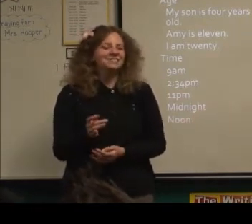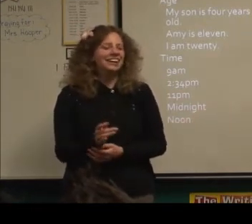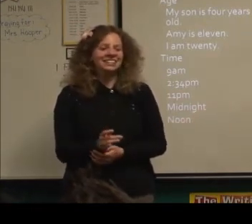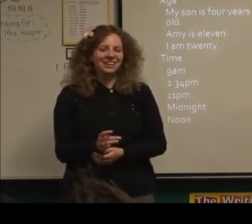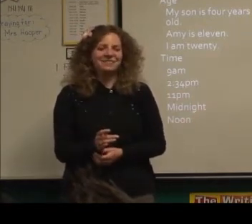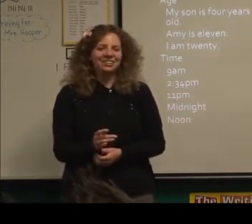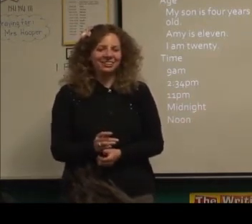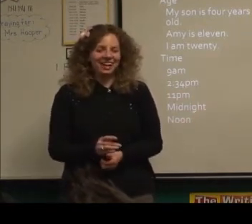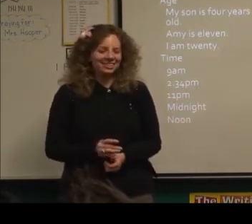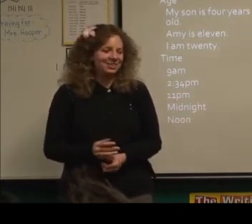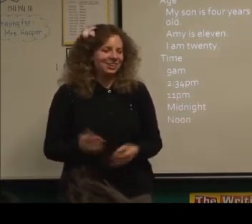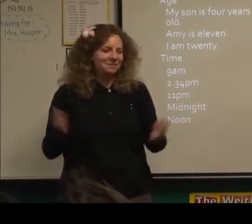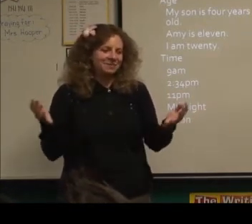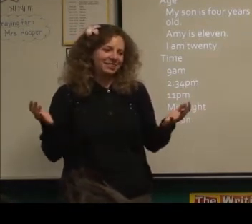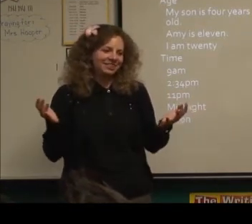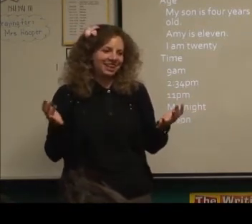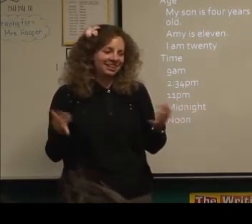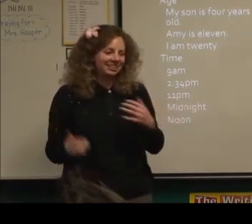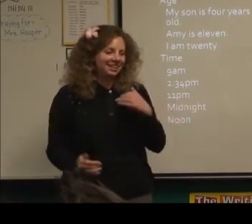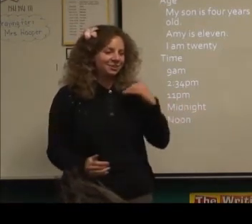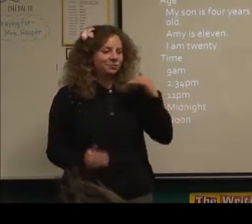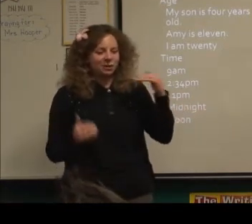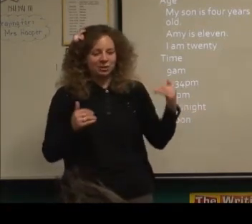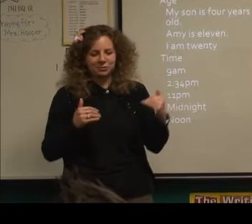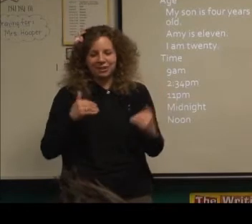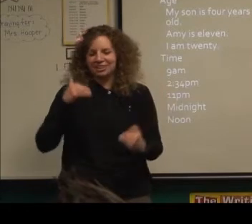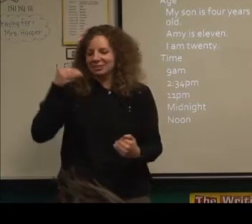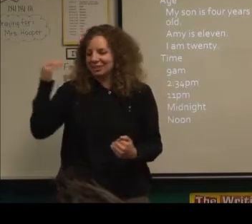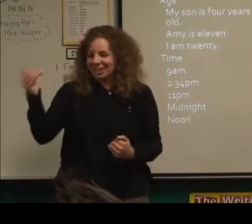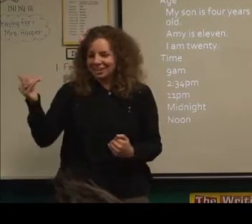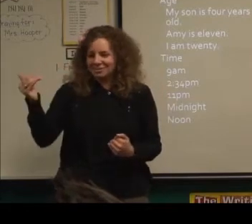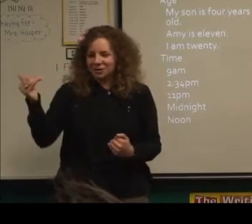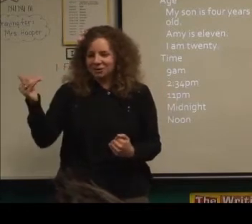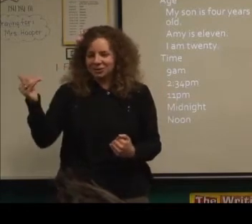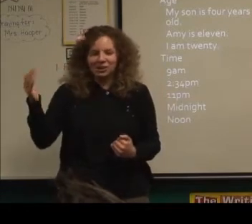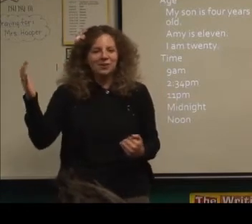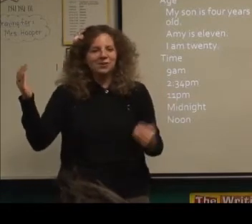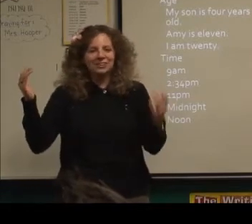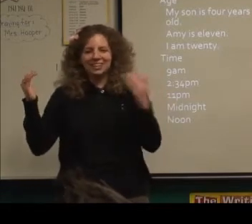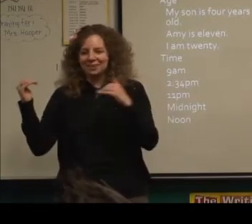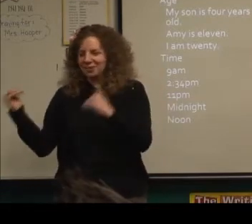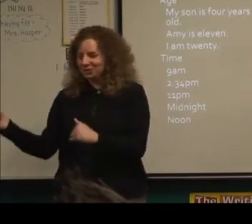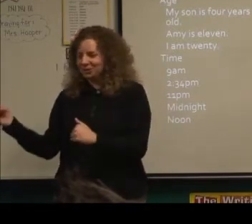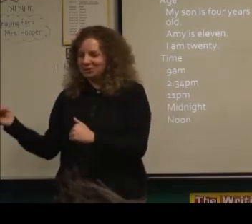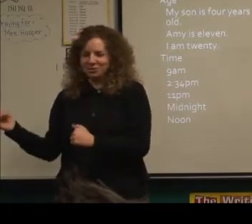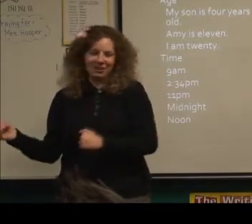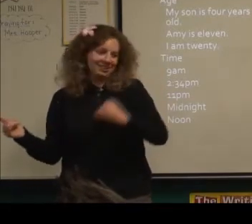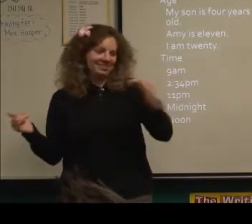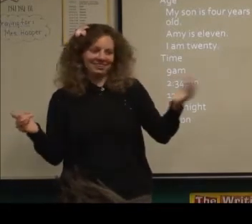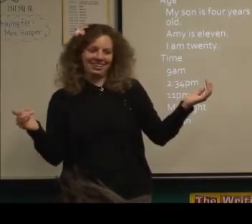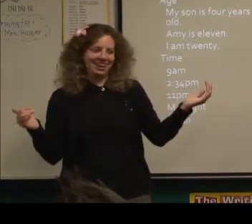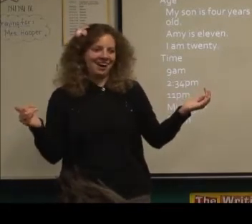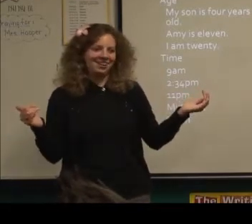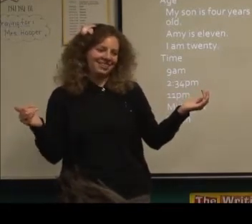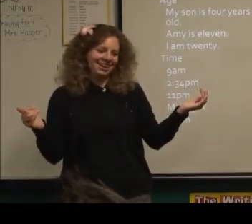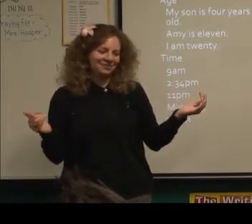I did that in my other class too, and everybody was excited because they either weren't 20, they're excited to be older, or they were older than 20, and they're like, yeah, I'll say I'm